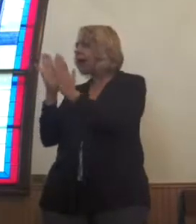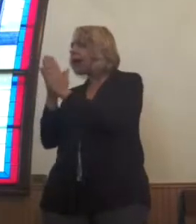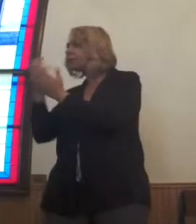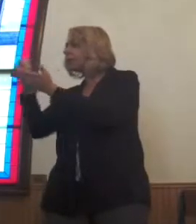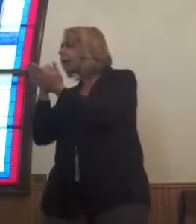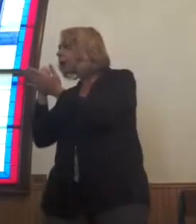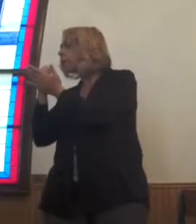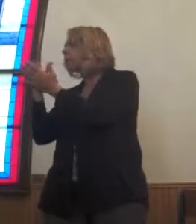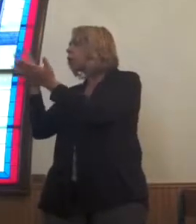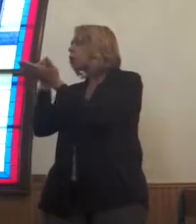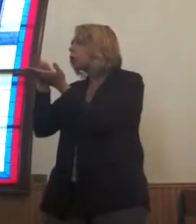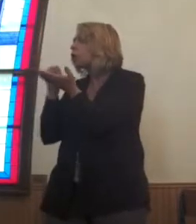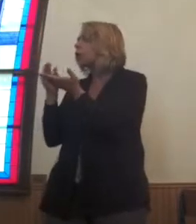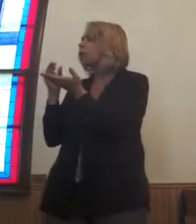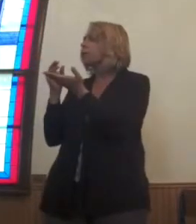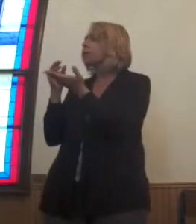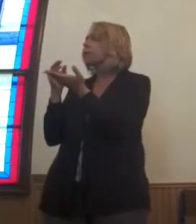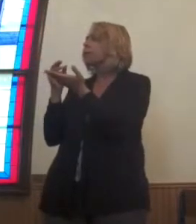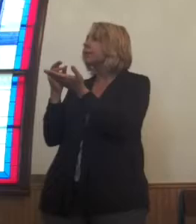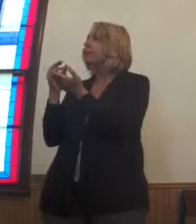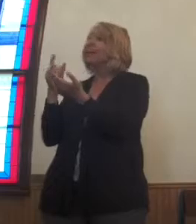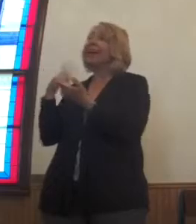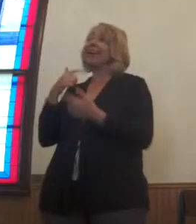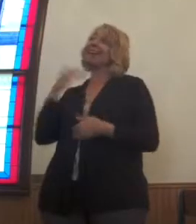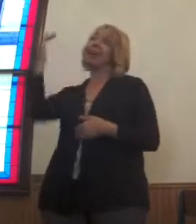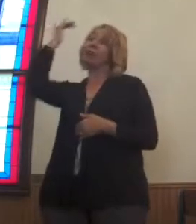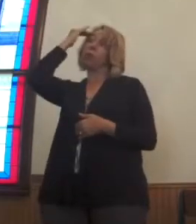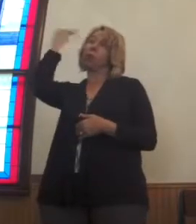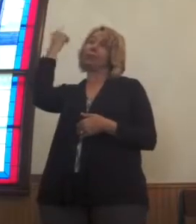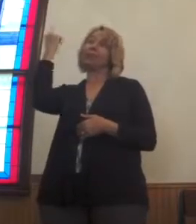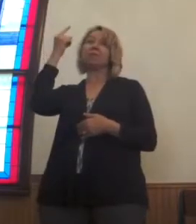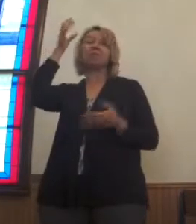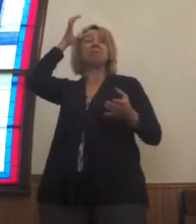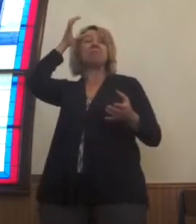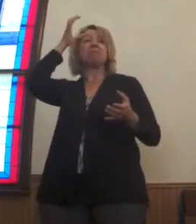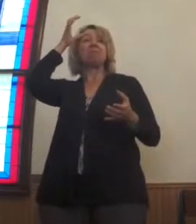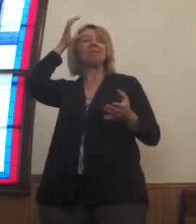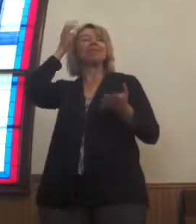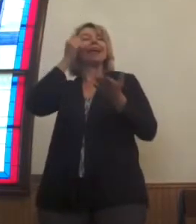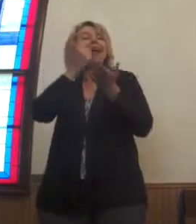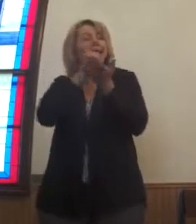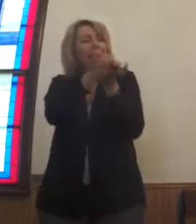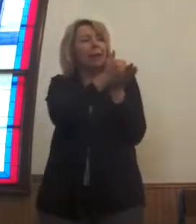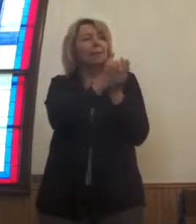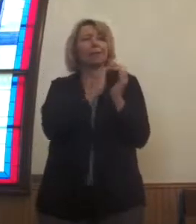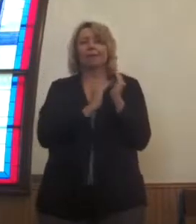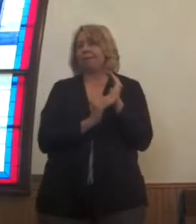the knowledge, but share that knowledge in a humbled or constructive way.